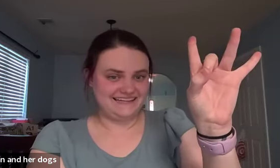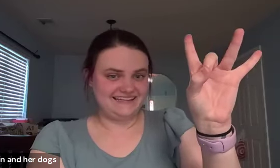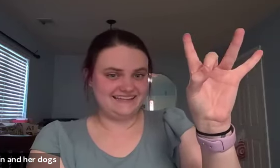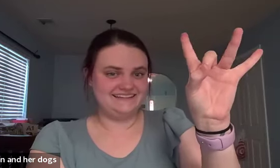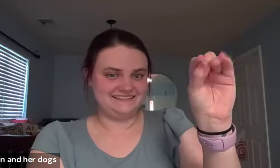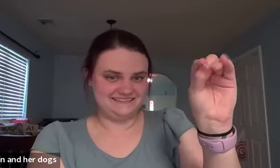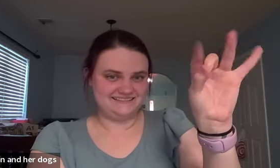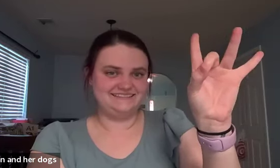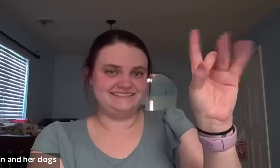80,